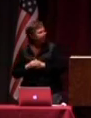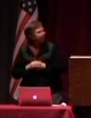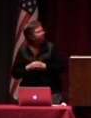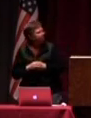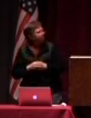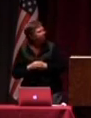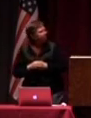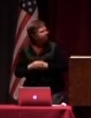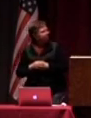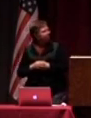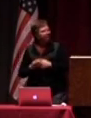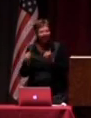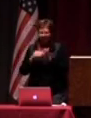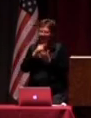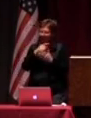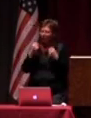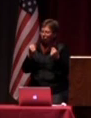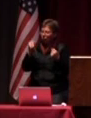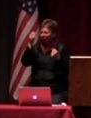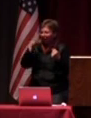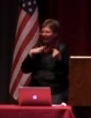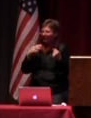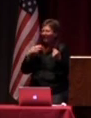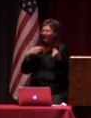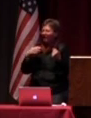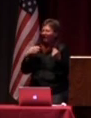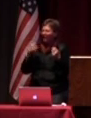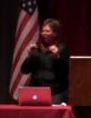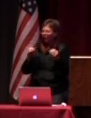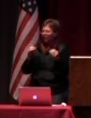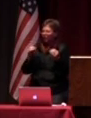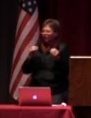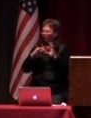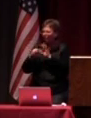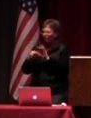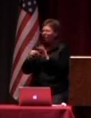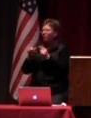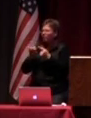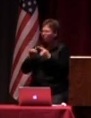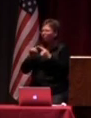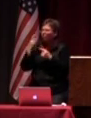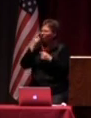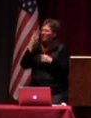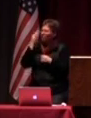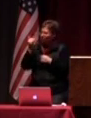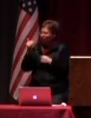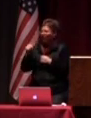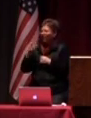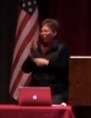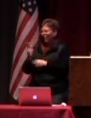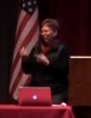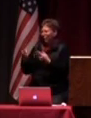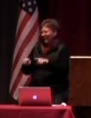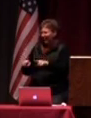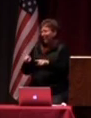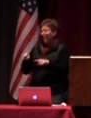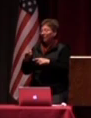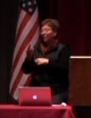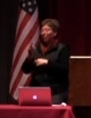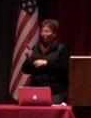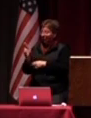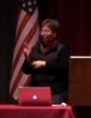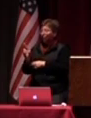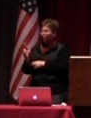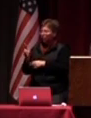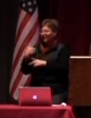return to these strongmen had no real relation to the ideological factors that brought the revolutions about. These revolutions, after